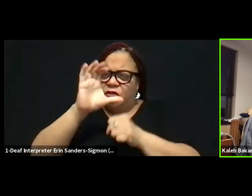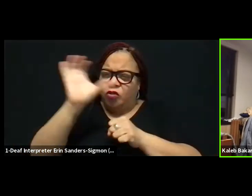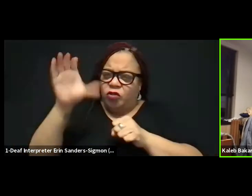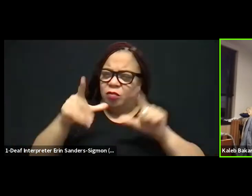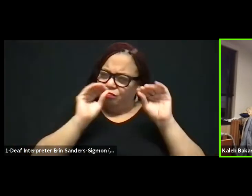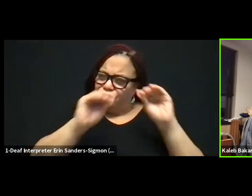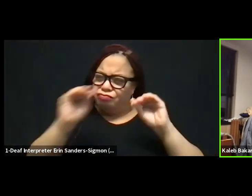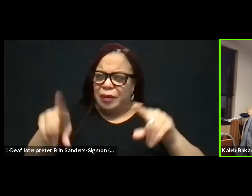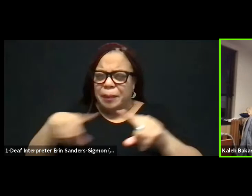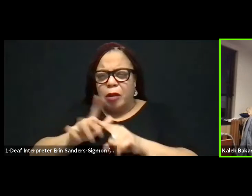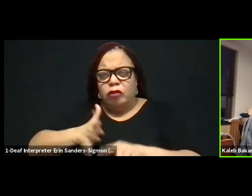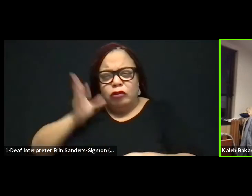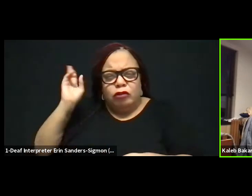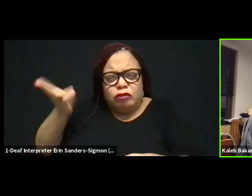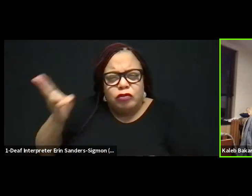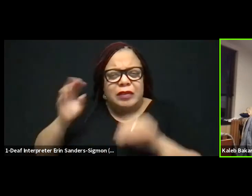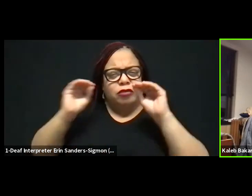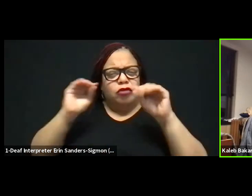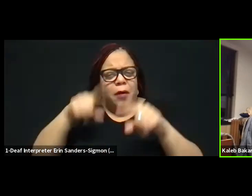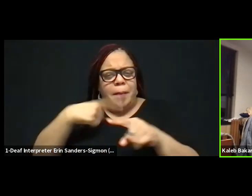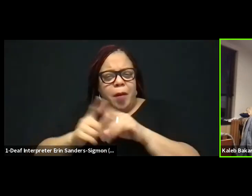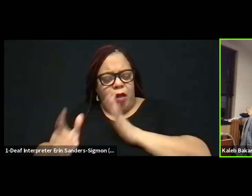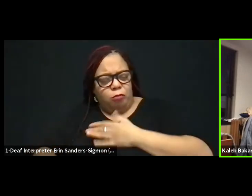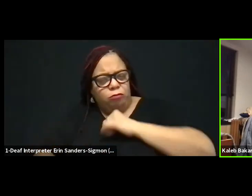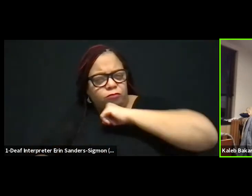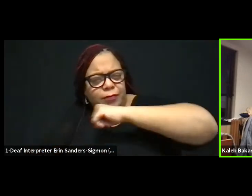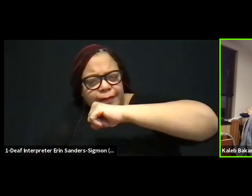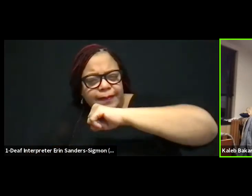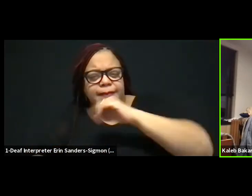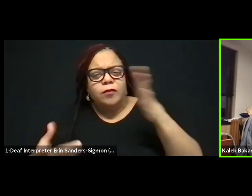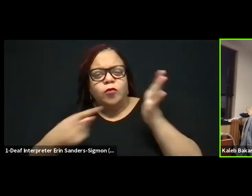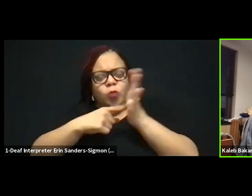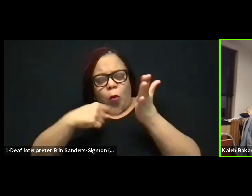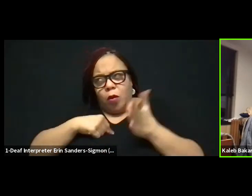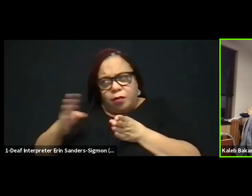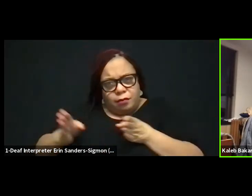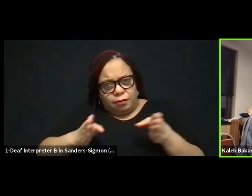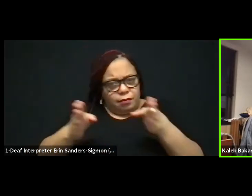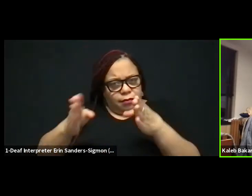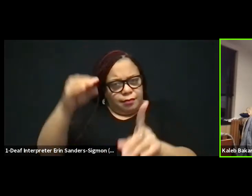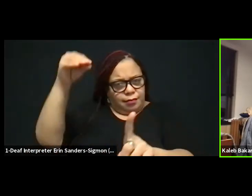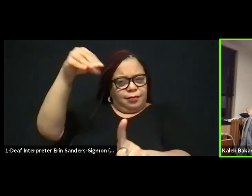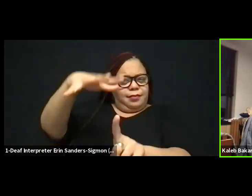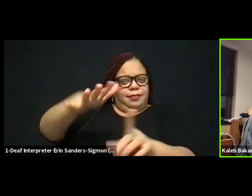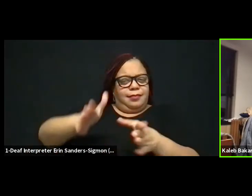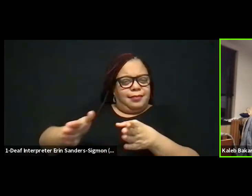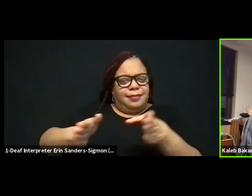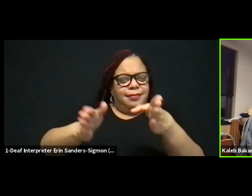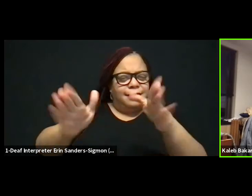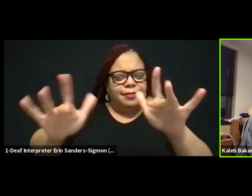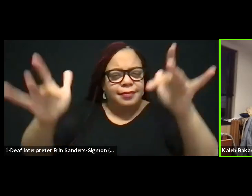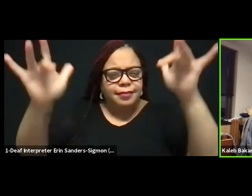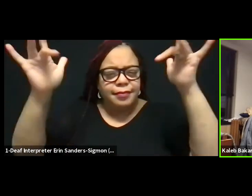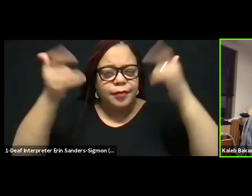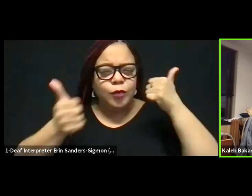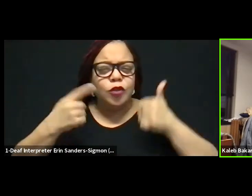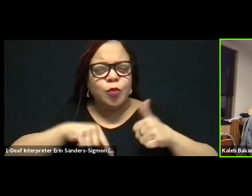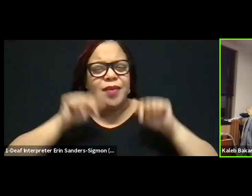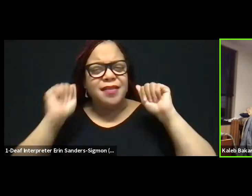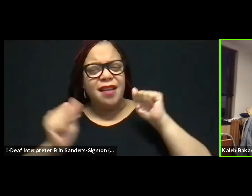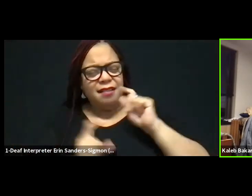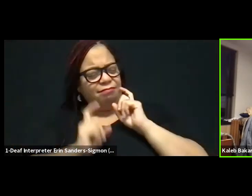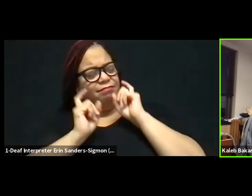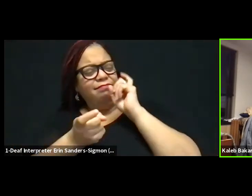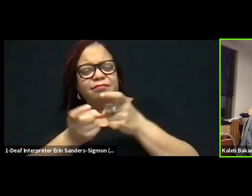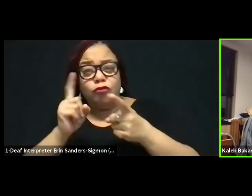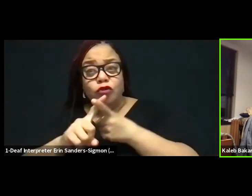in which we can be contributors to history and to the world and to the making of a new world,